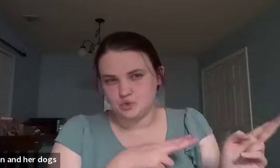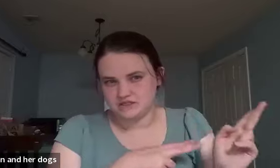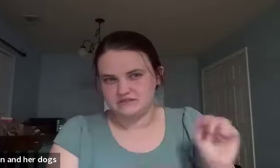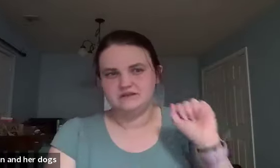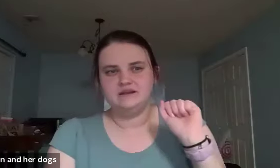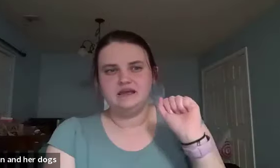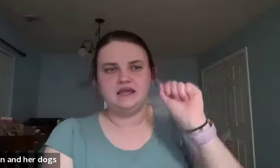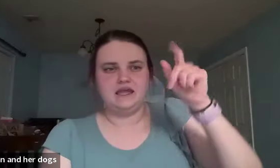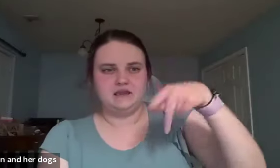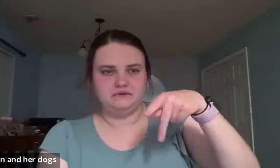short.